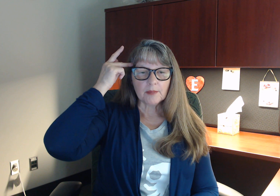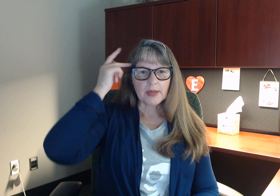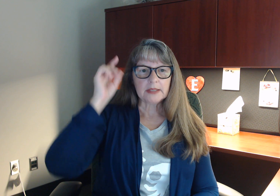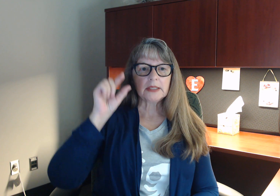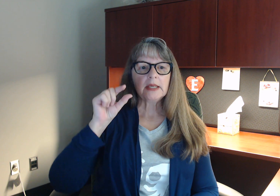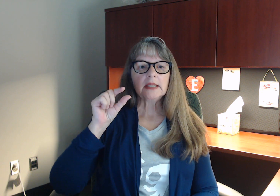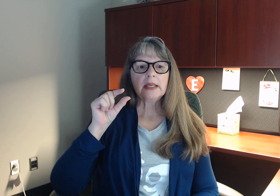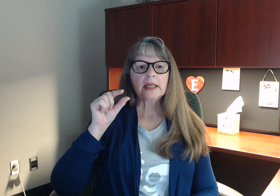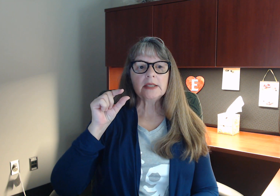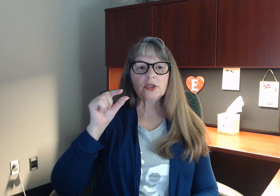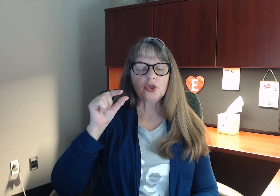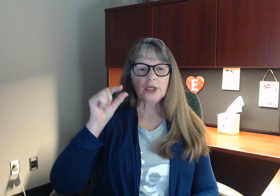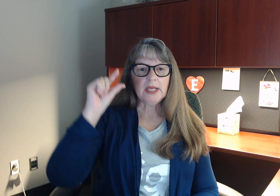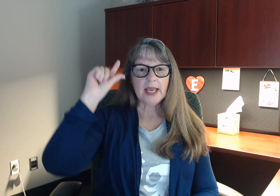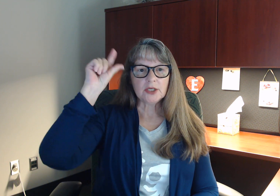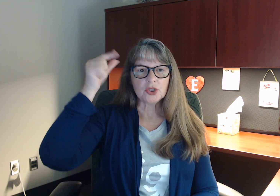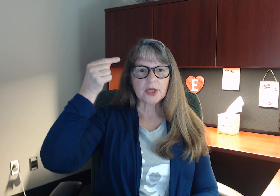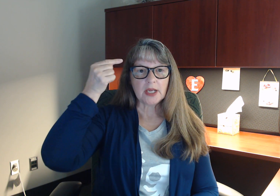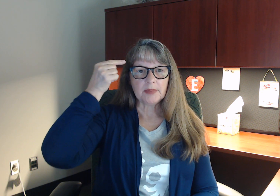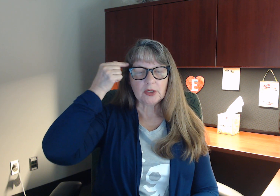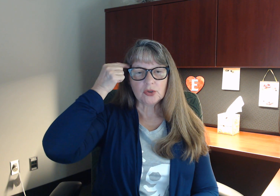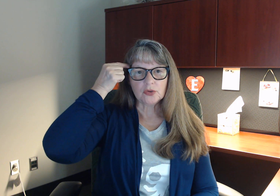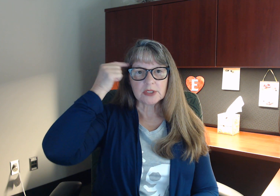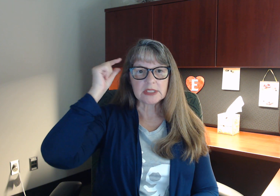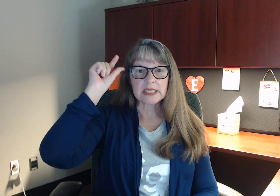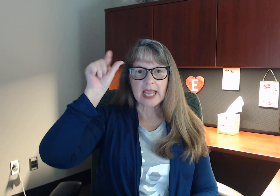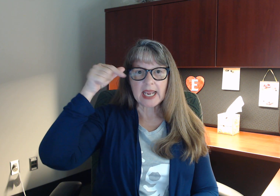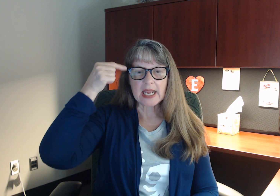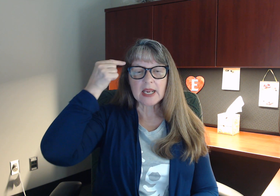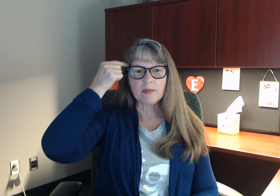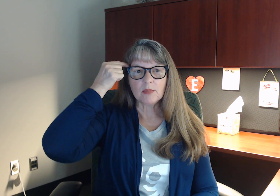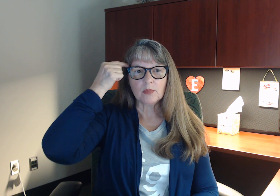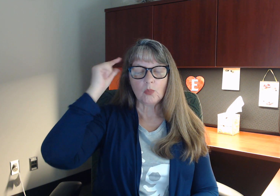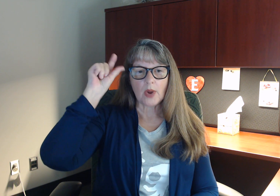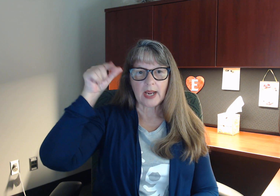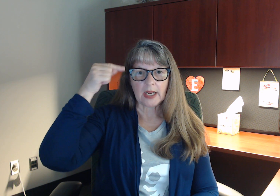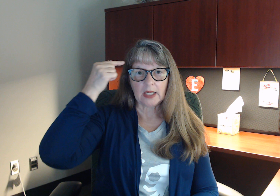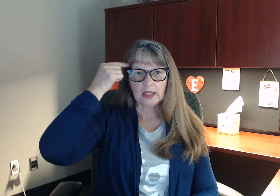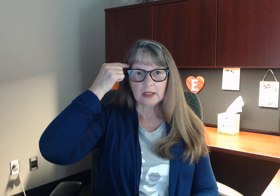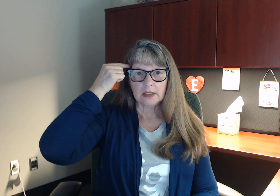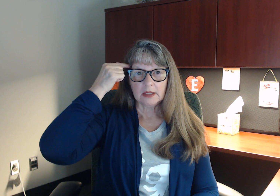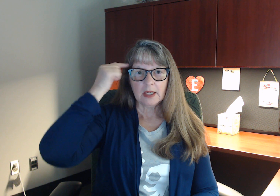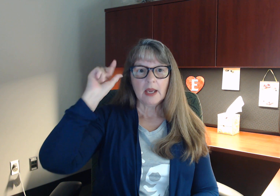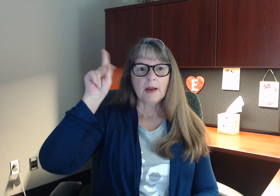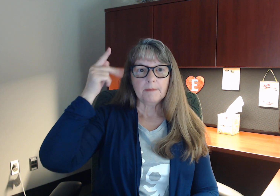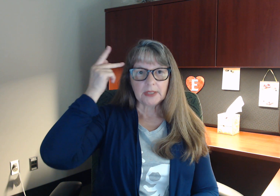Government. It's a G hand shape, and you do the same way.